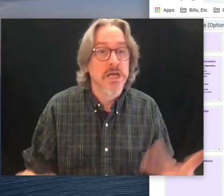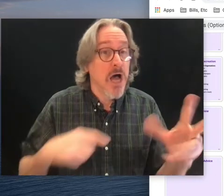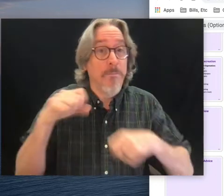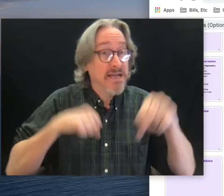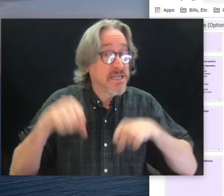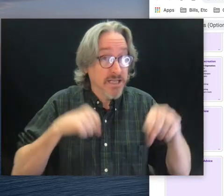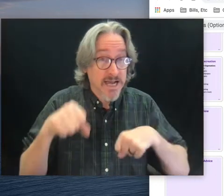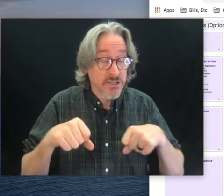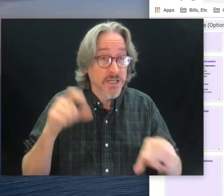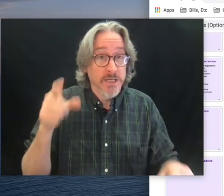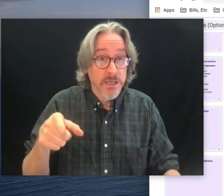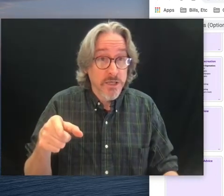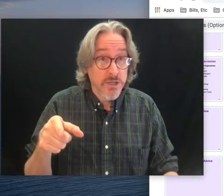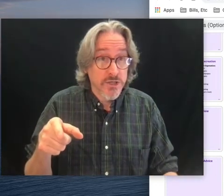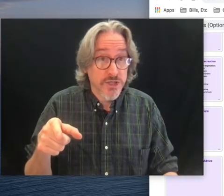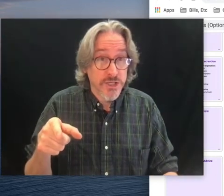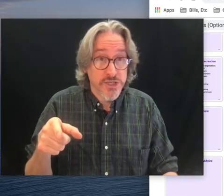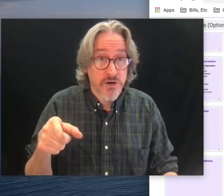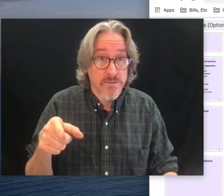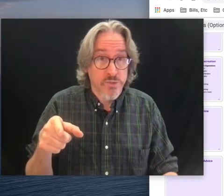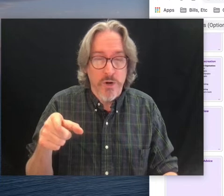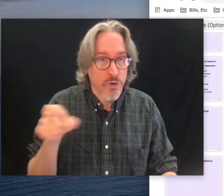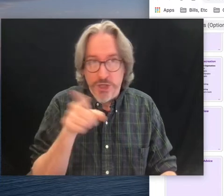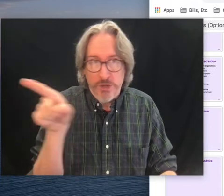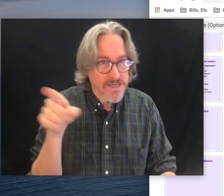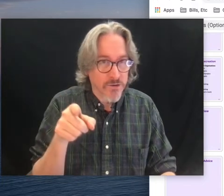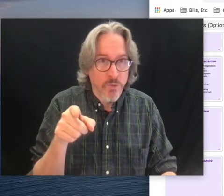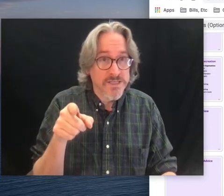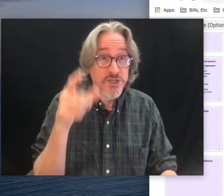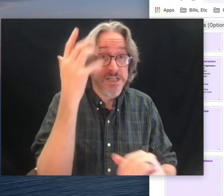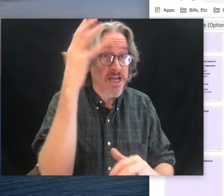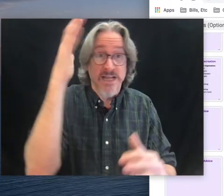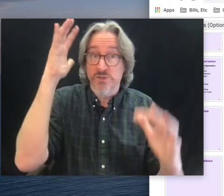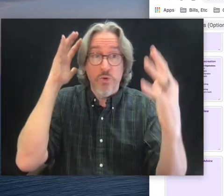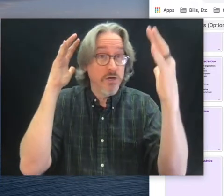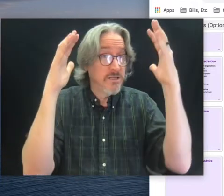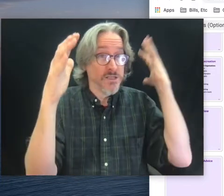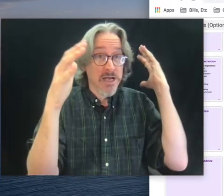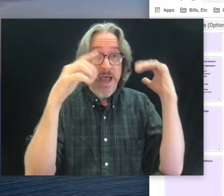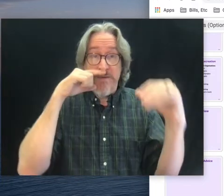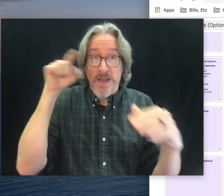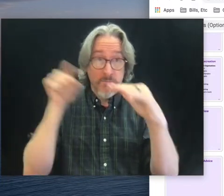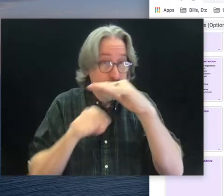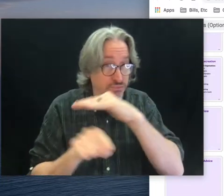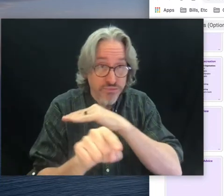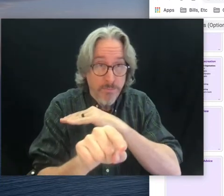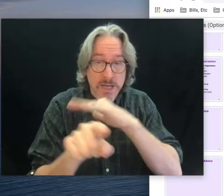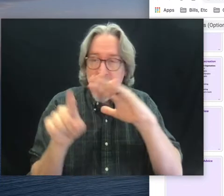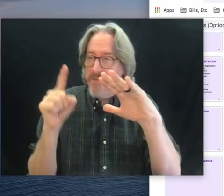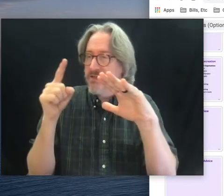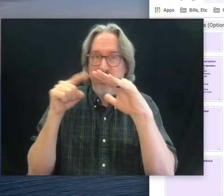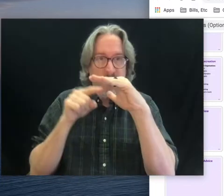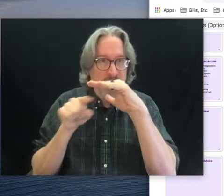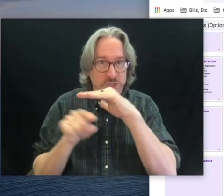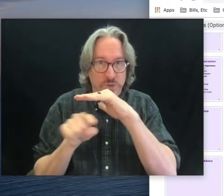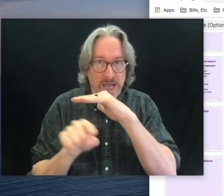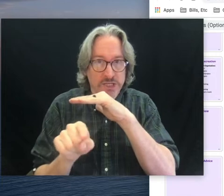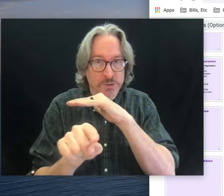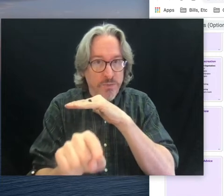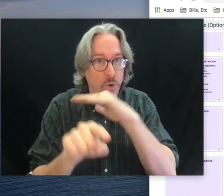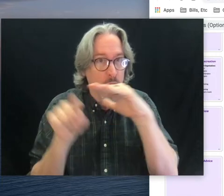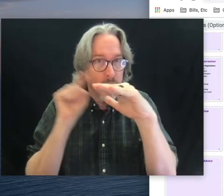is. Bicycling, actually, she describes one where she goes out in the woods, and she signs woods, and then, boom, and this is sort of like